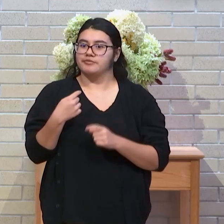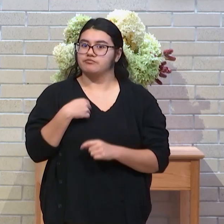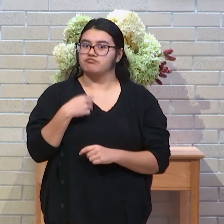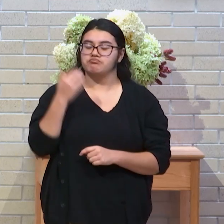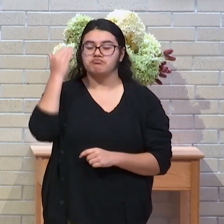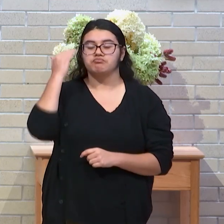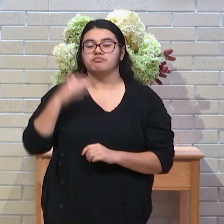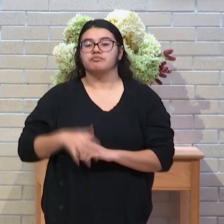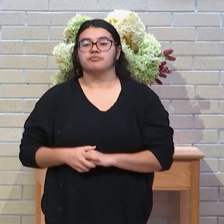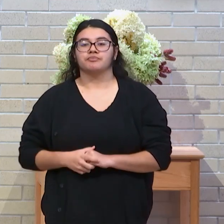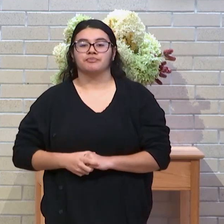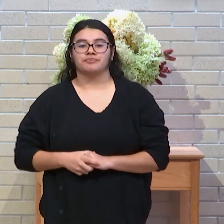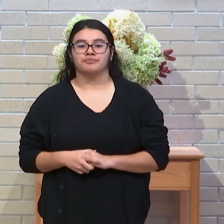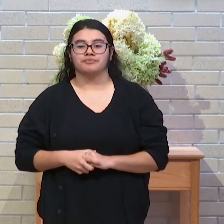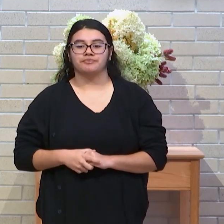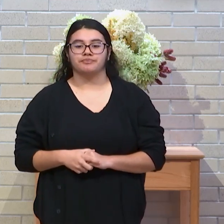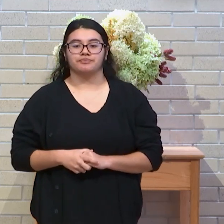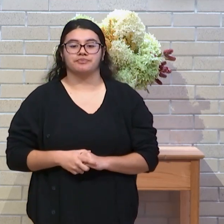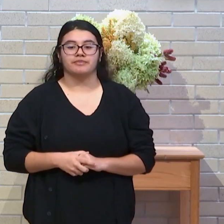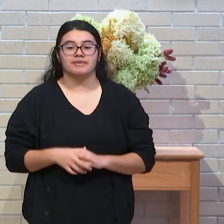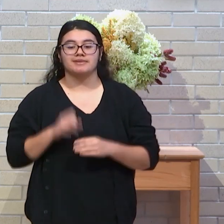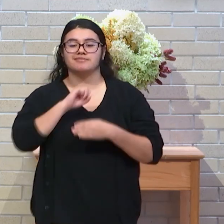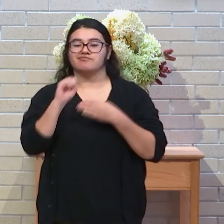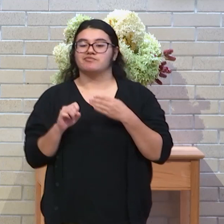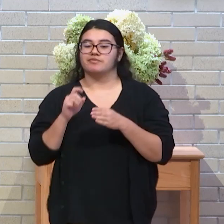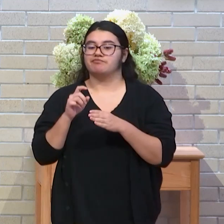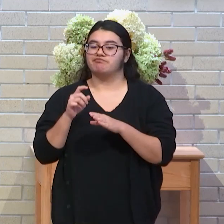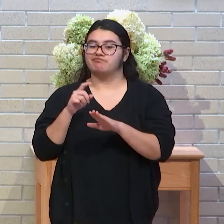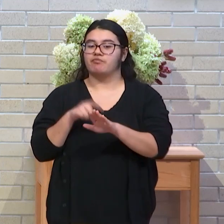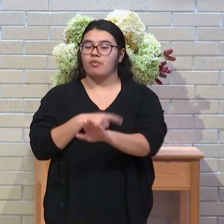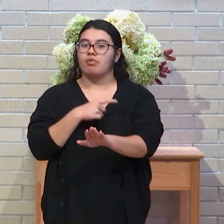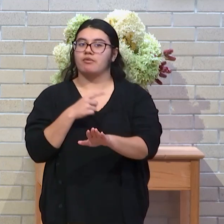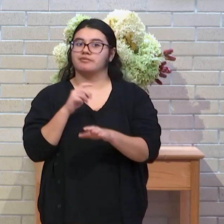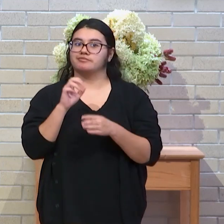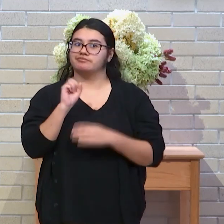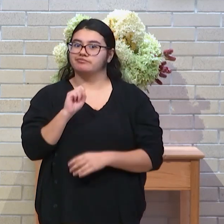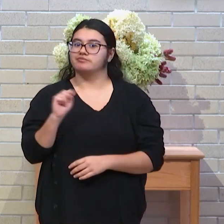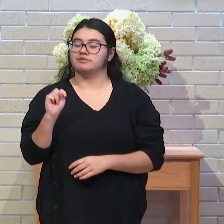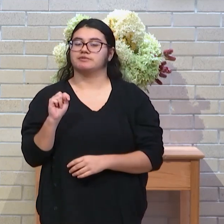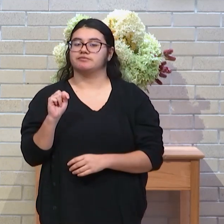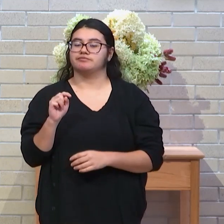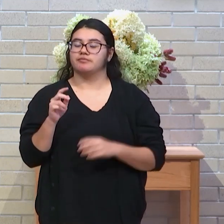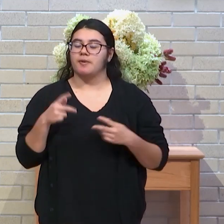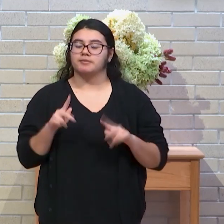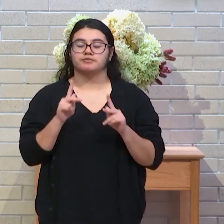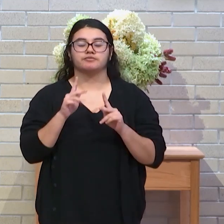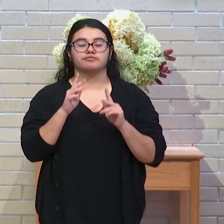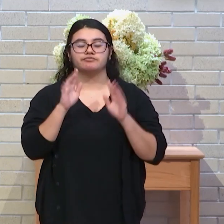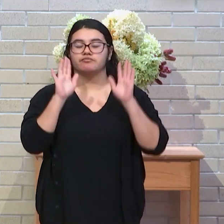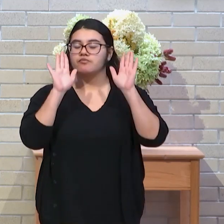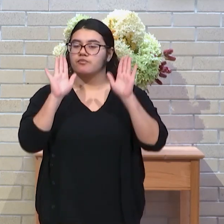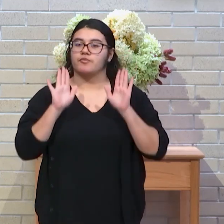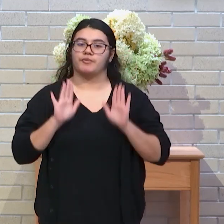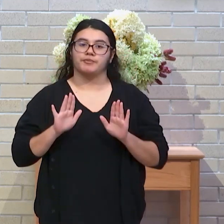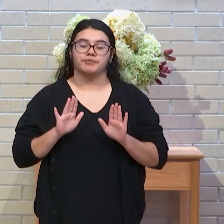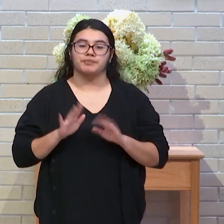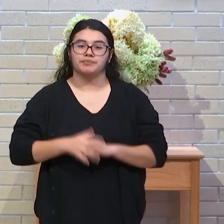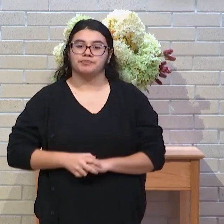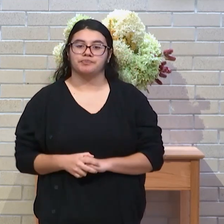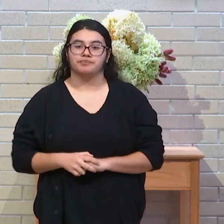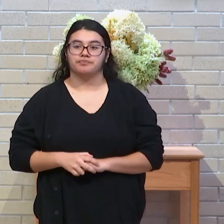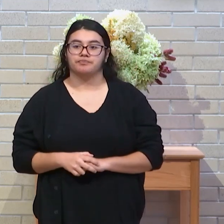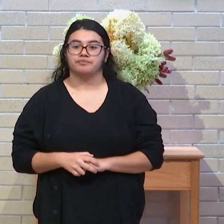I'm so glad I did a semester-long SST though, because it provided me with opportunities that I wouldn't have had with my short